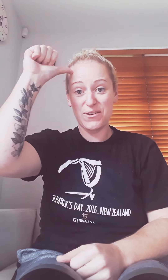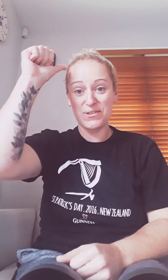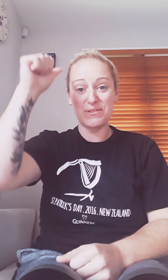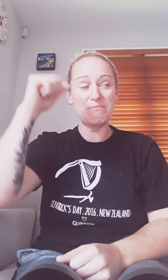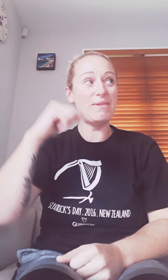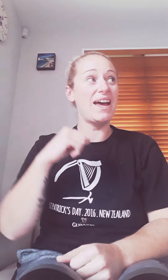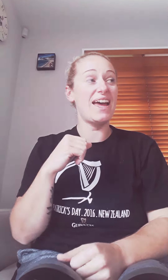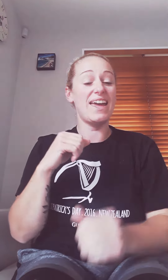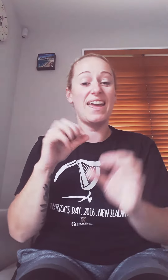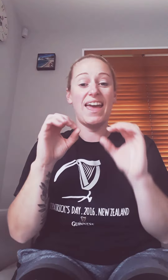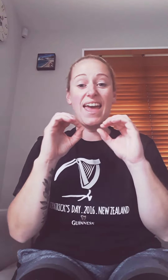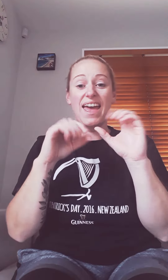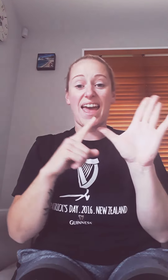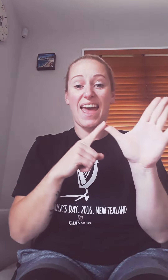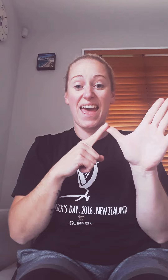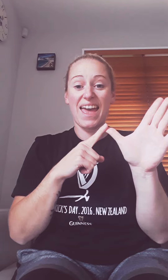know my